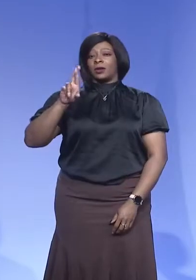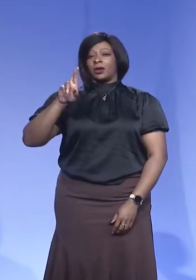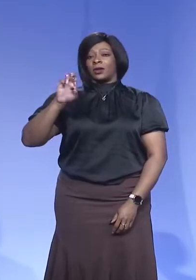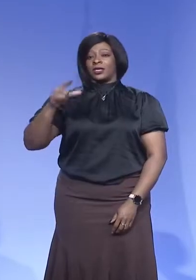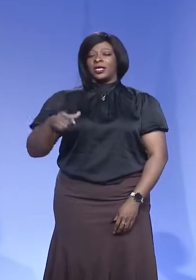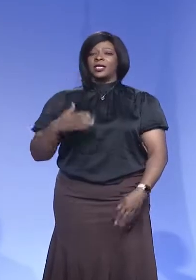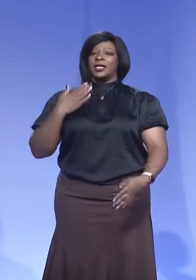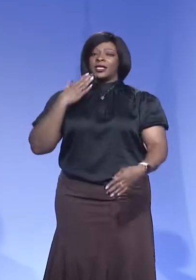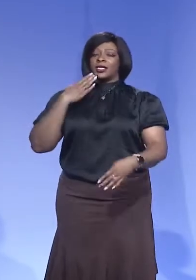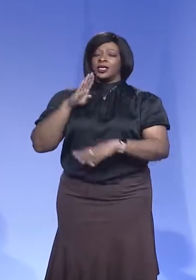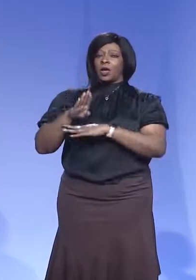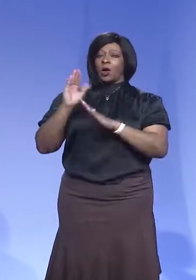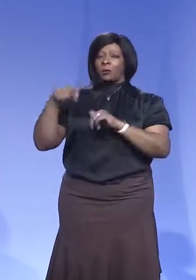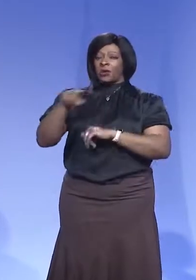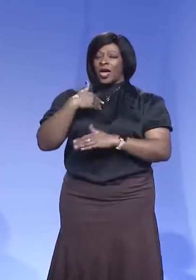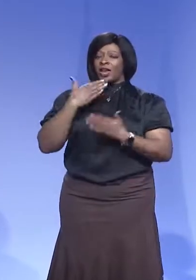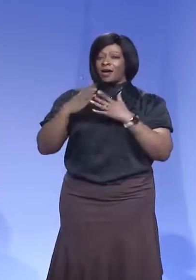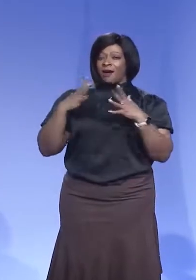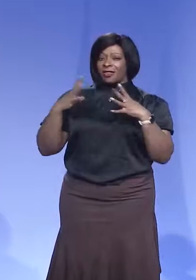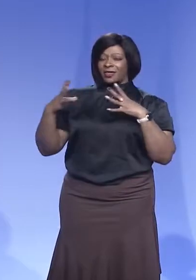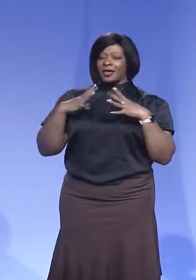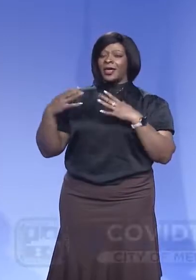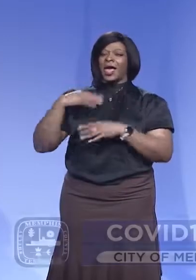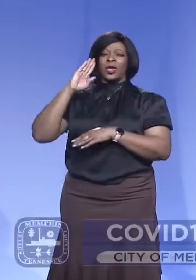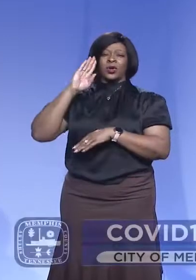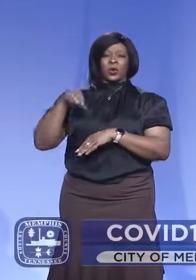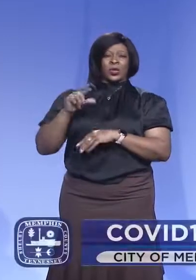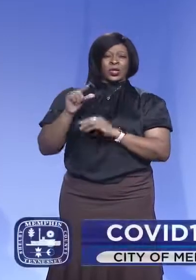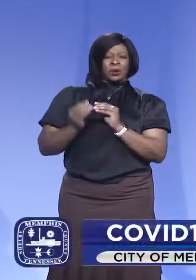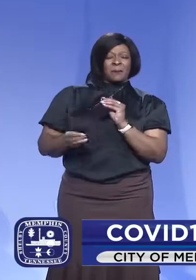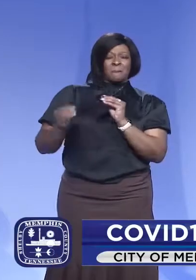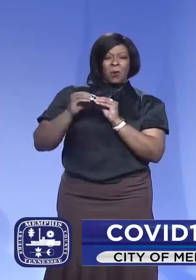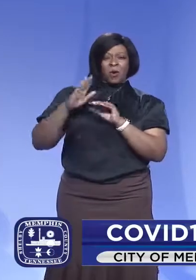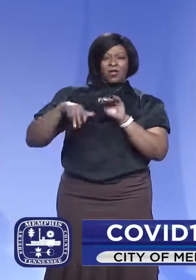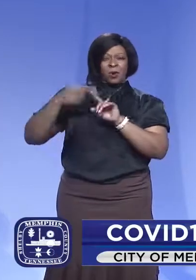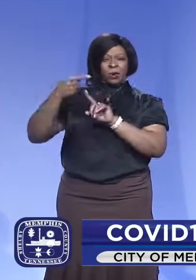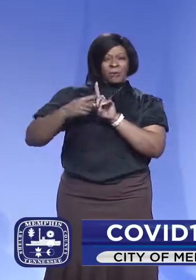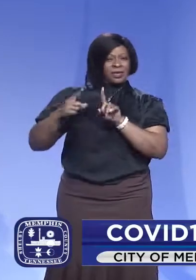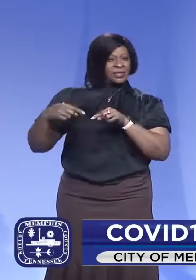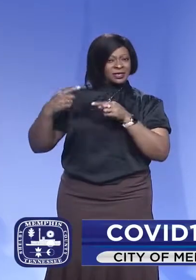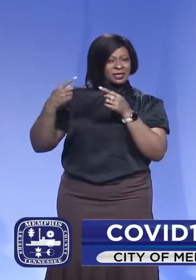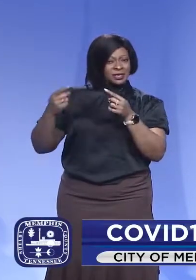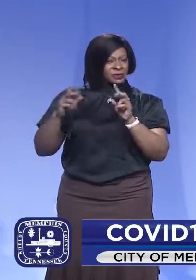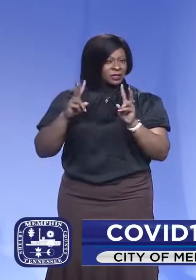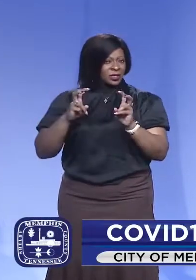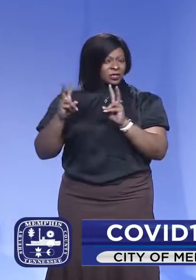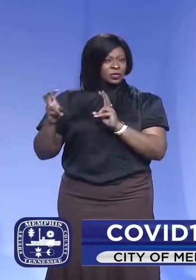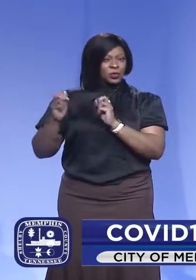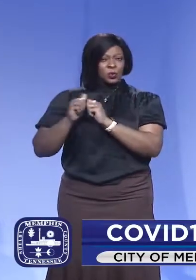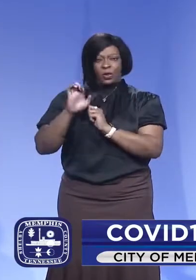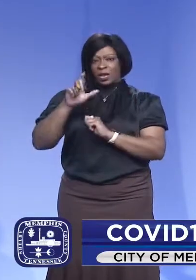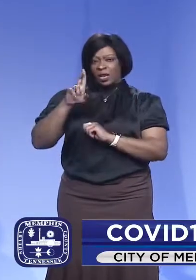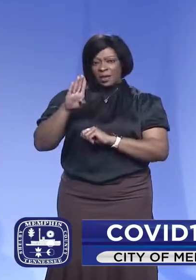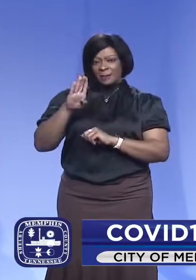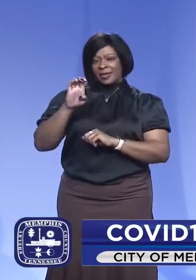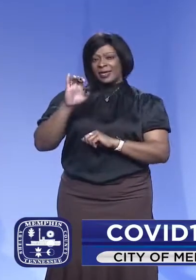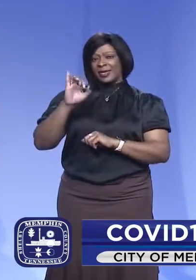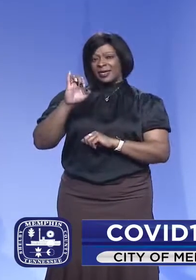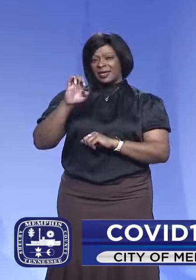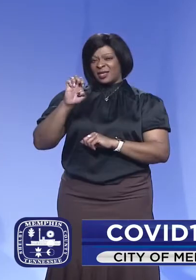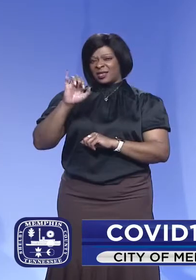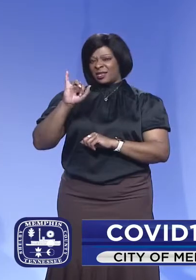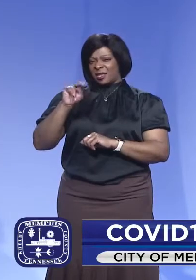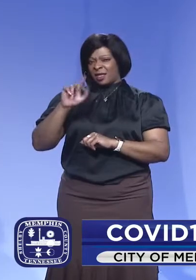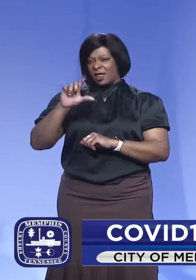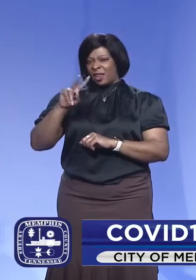Hi there, I hope you had a great holiday. I know it's been a little bit more than a month since there was the issues with the club in Love Memphis,